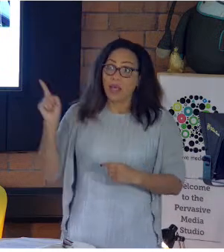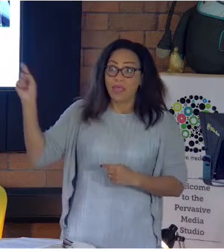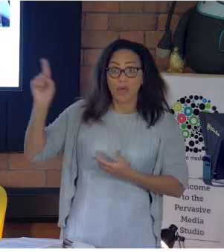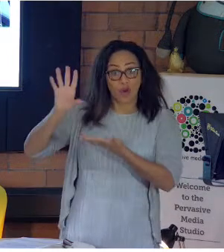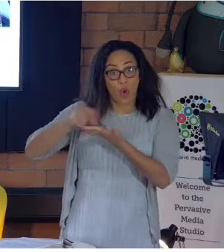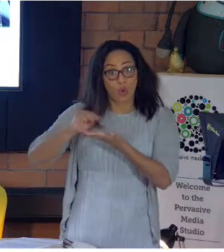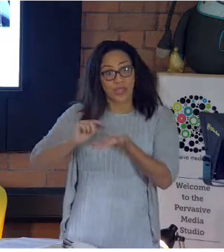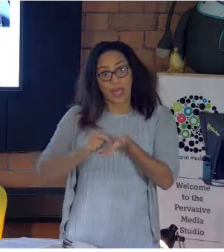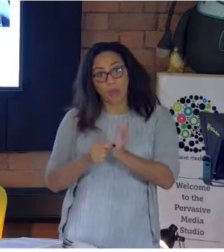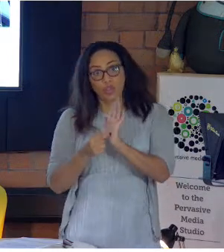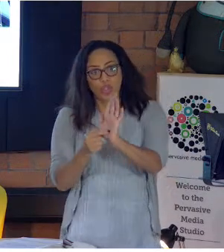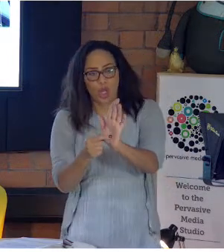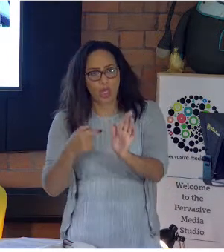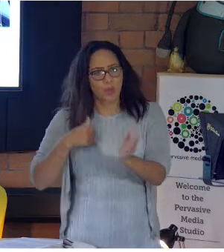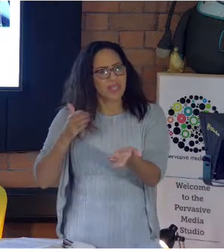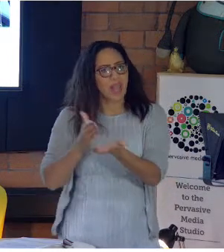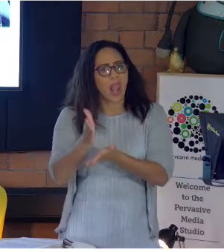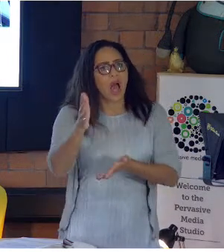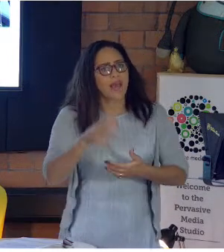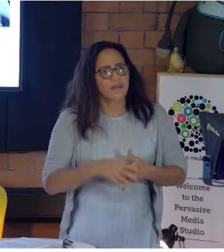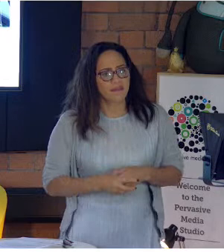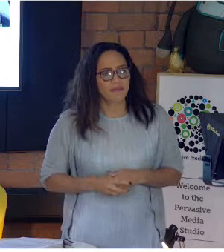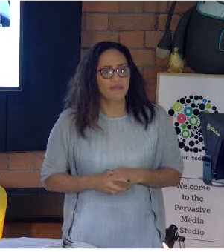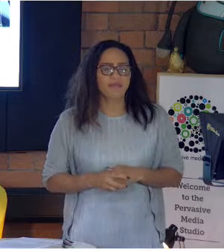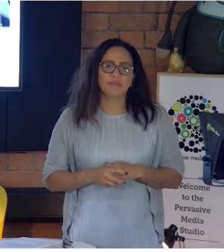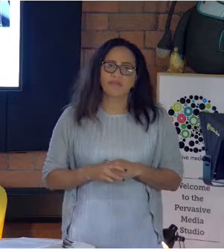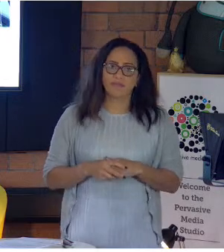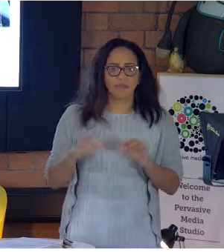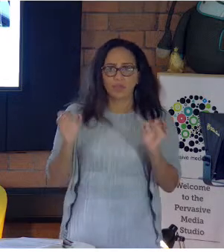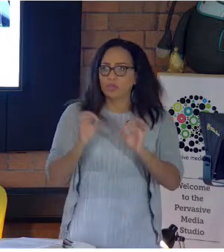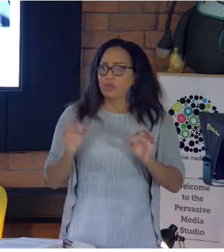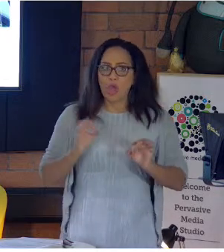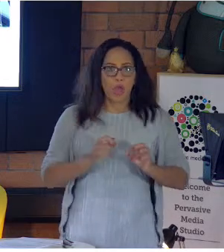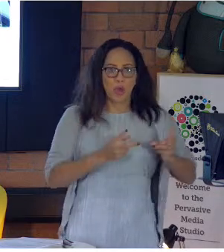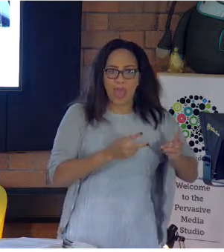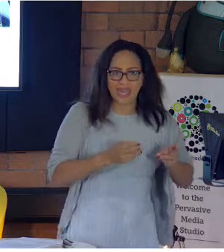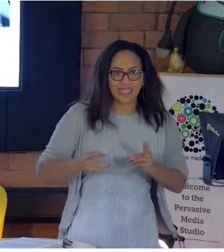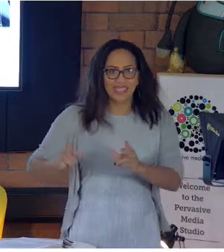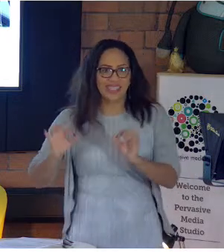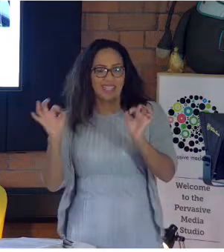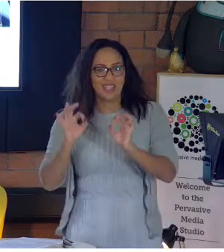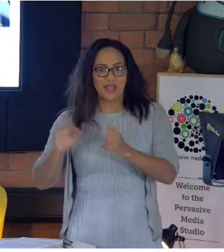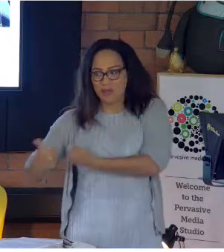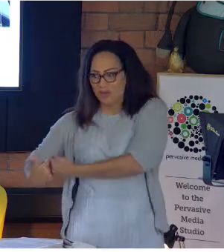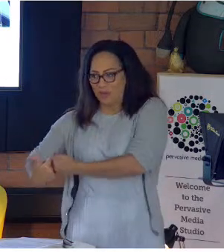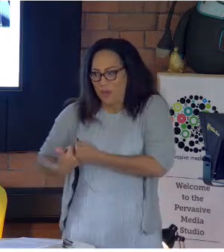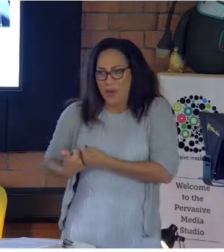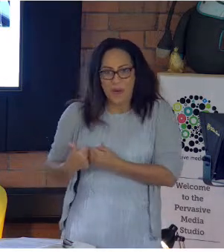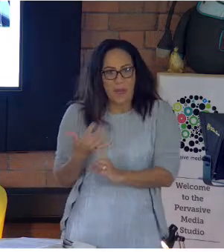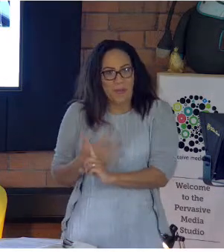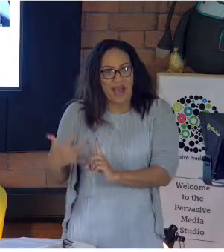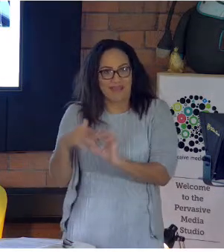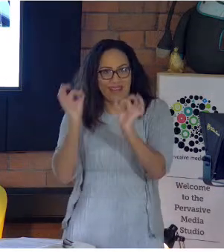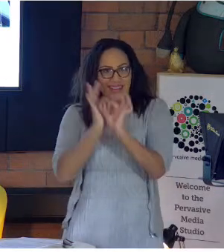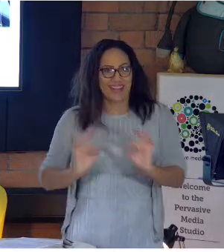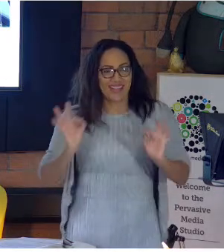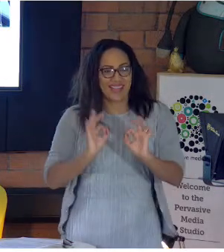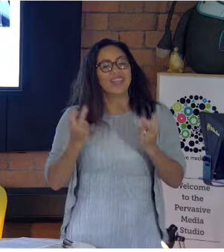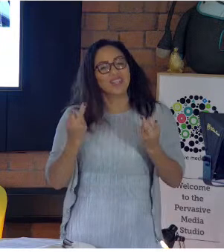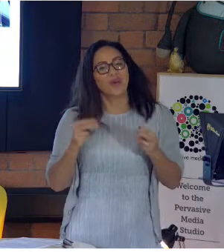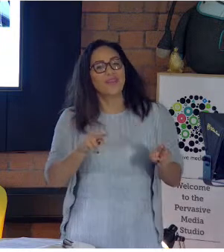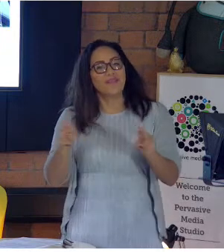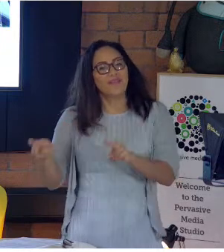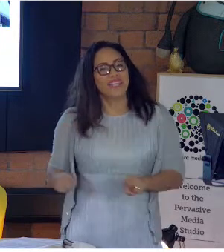drawing live indeed, without any safety net or editing afterwards. So the video is about